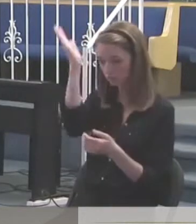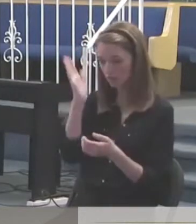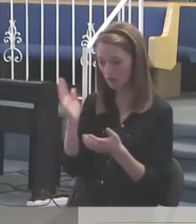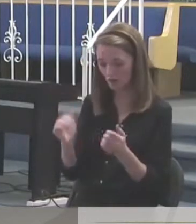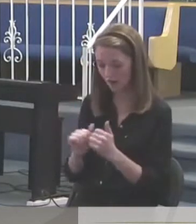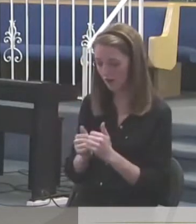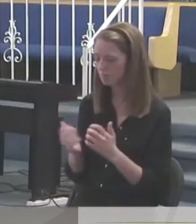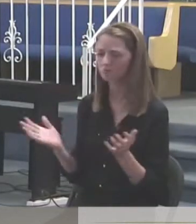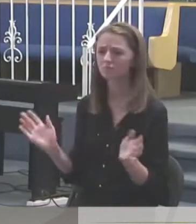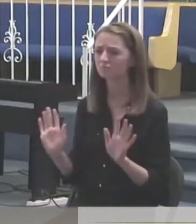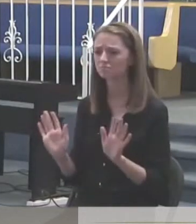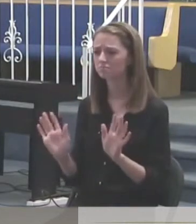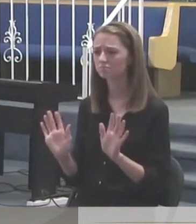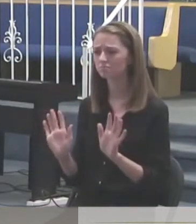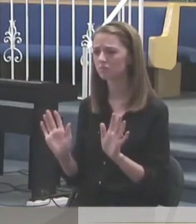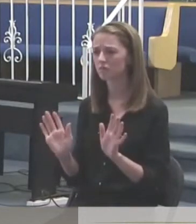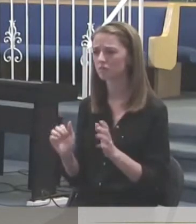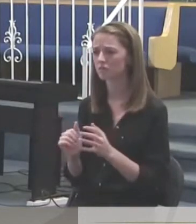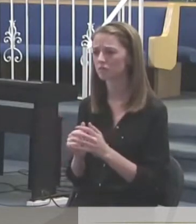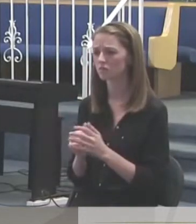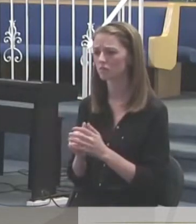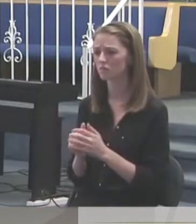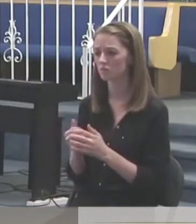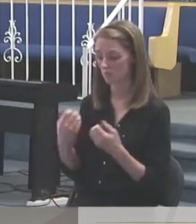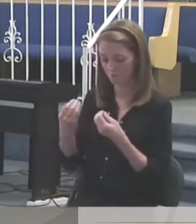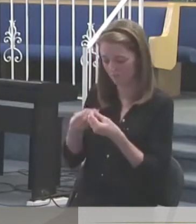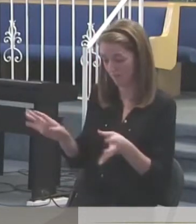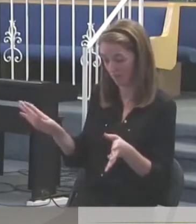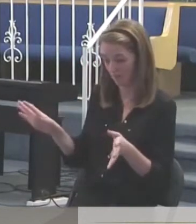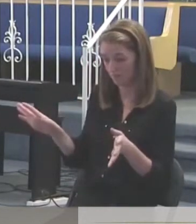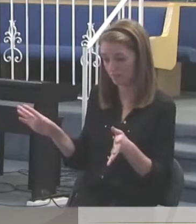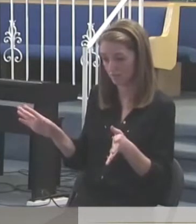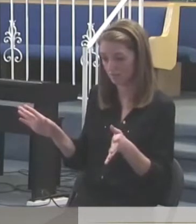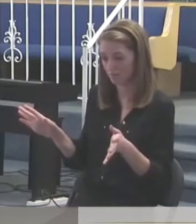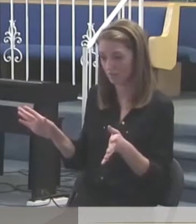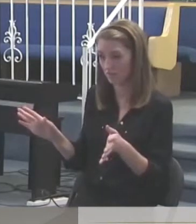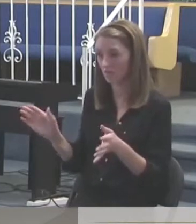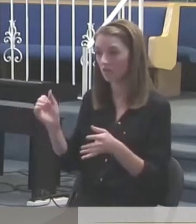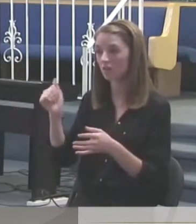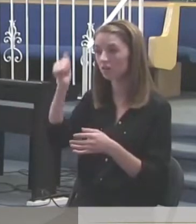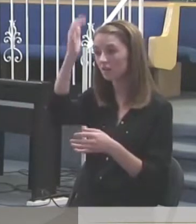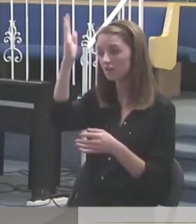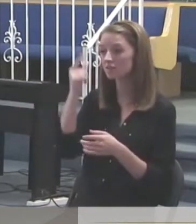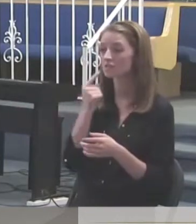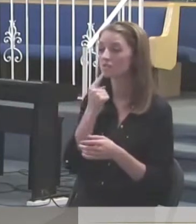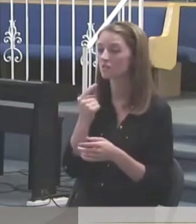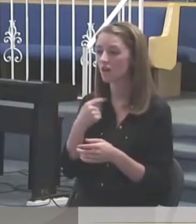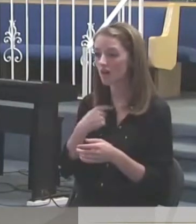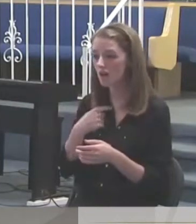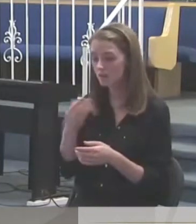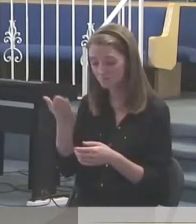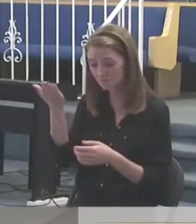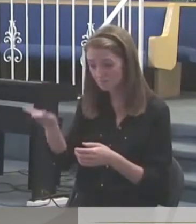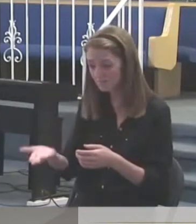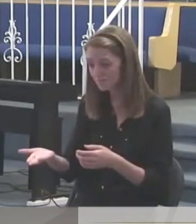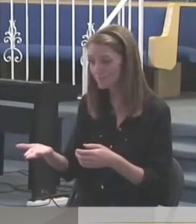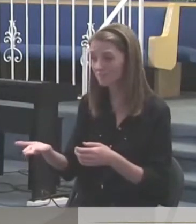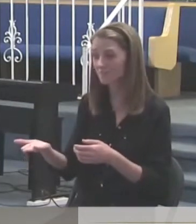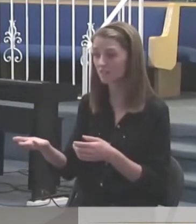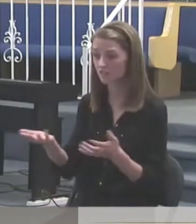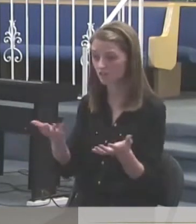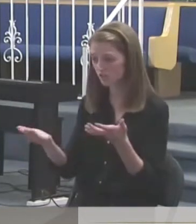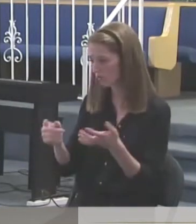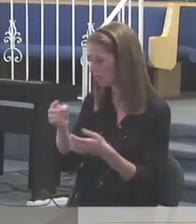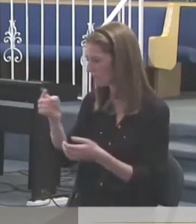of lost in all of this. And he said, I'm coming through, not just because you served other gods,